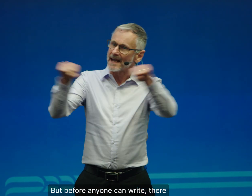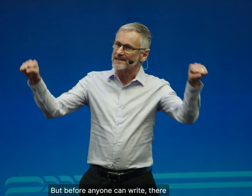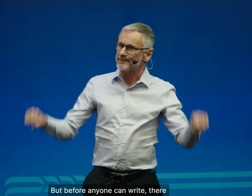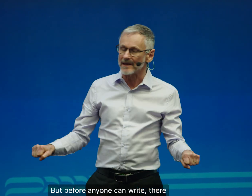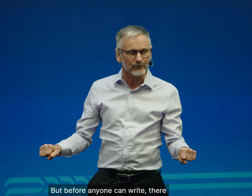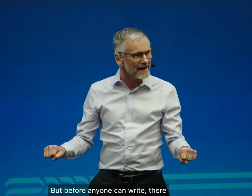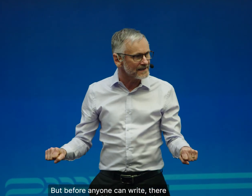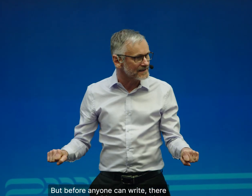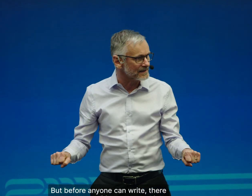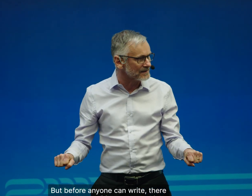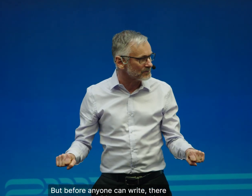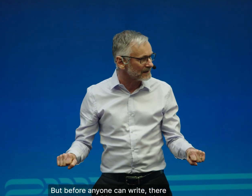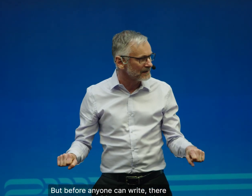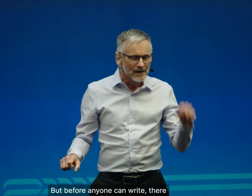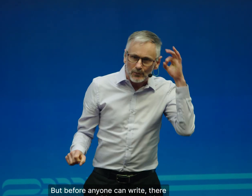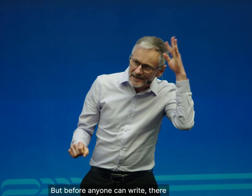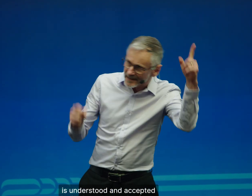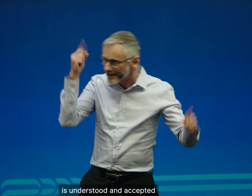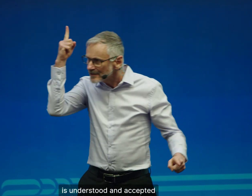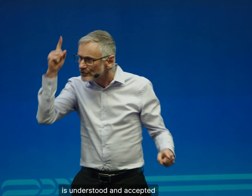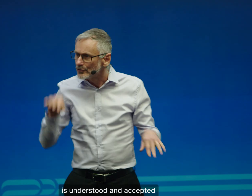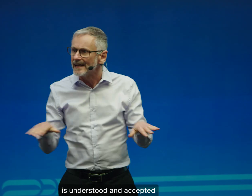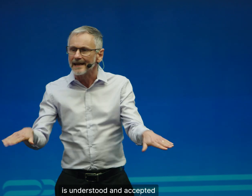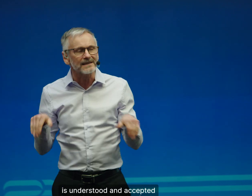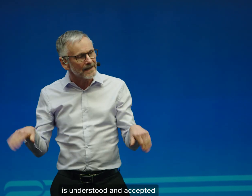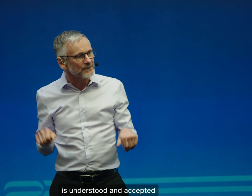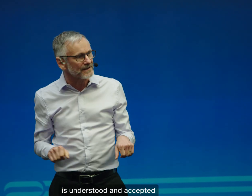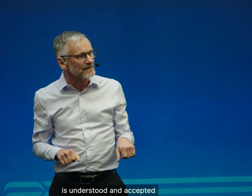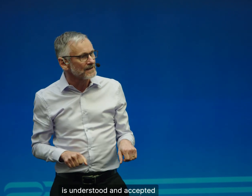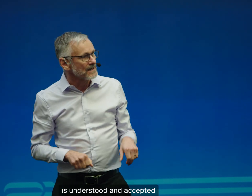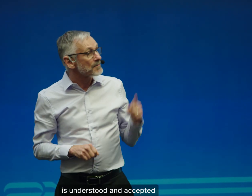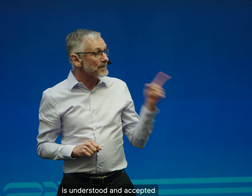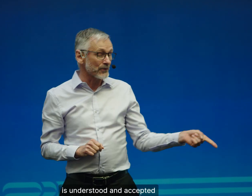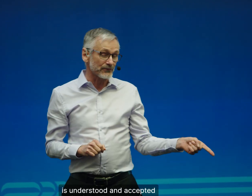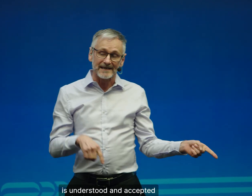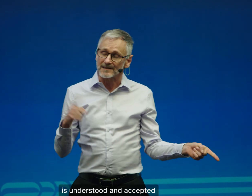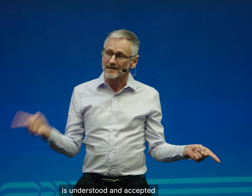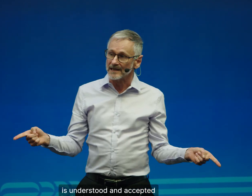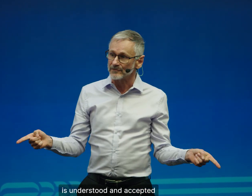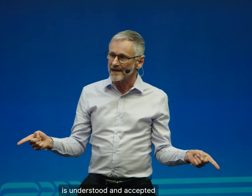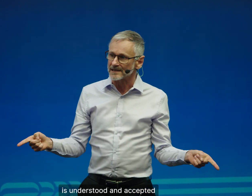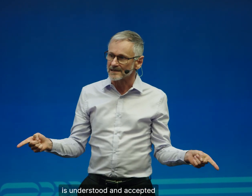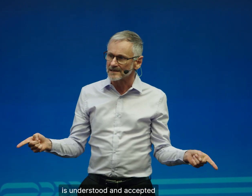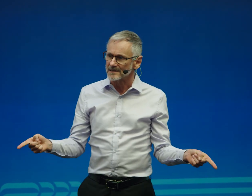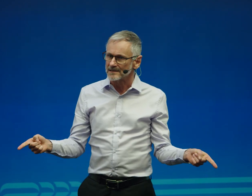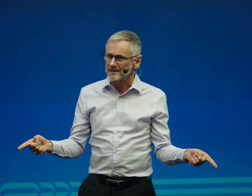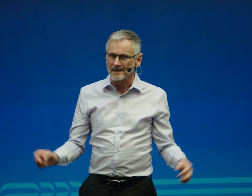has to be a writing system which is understood and accepted by both readers and writers.